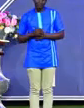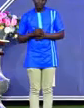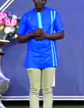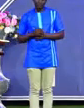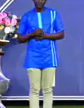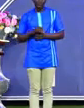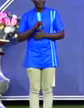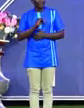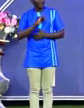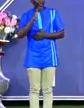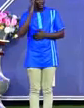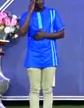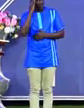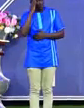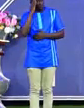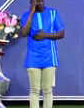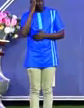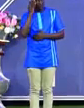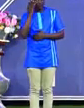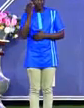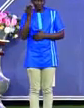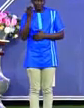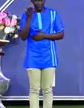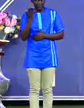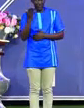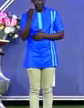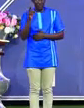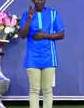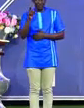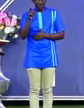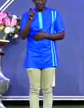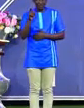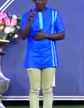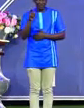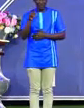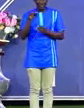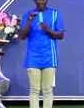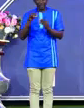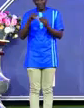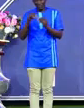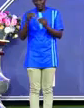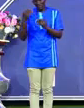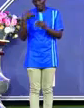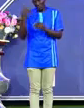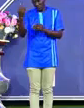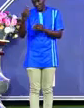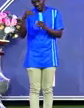I know a sister in the Lord who came in an evening